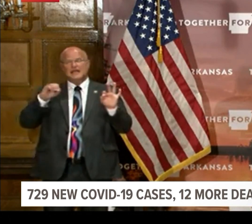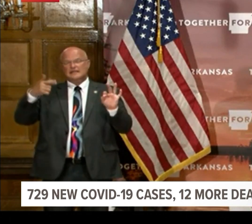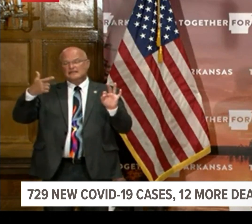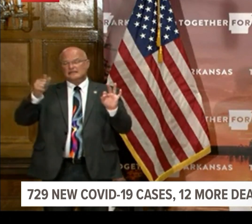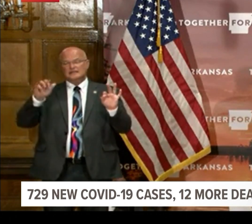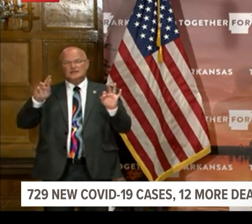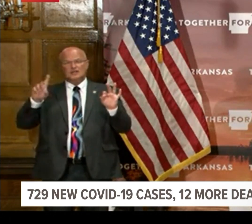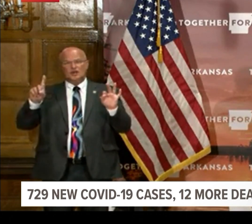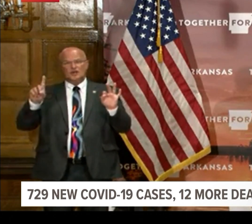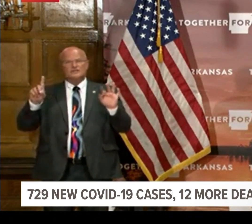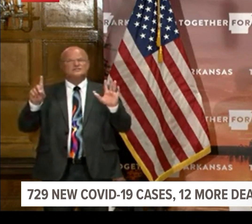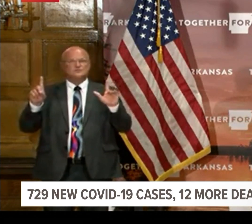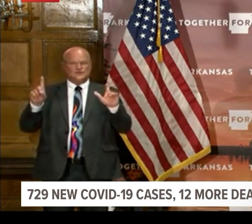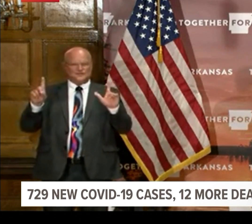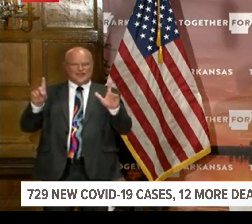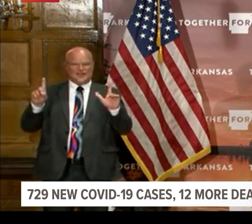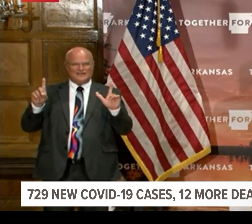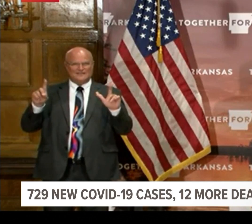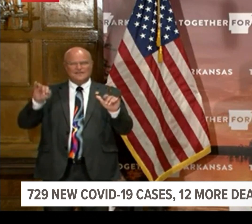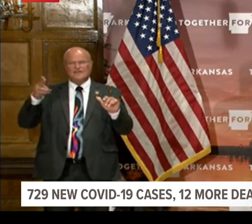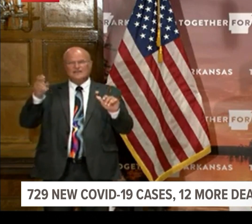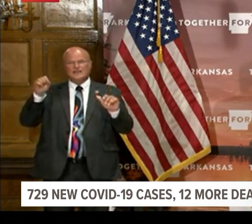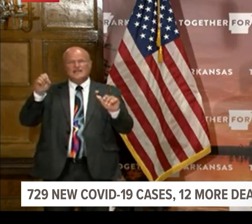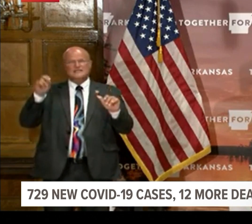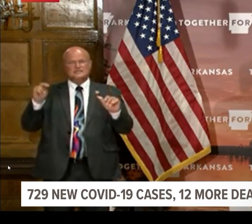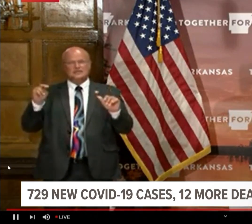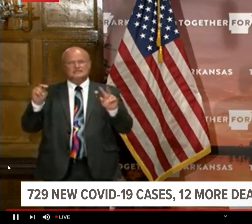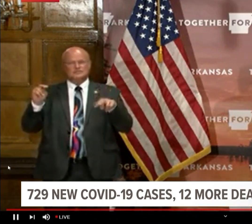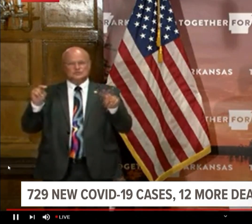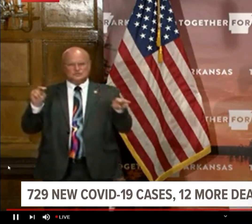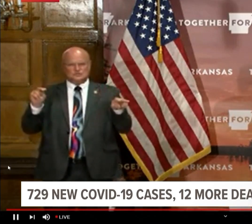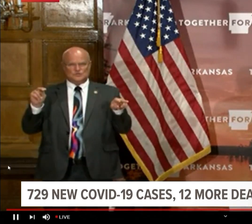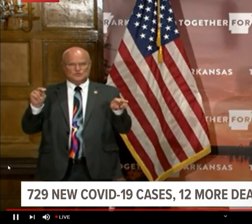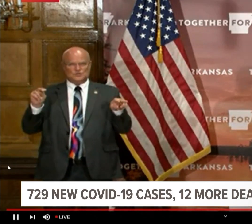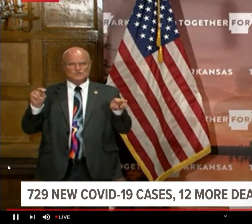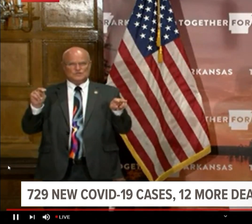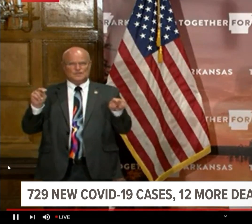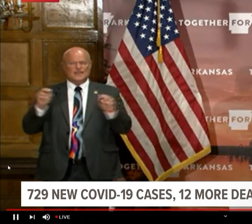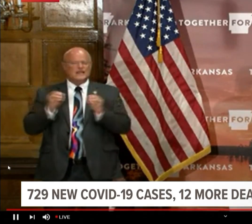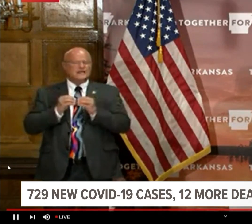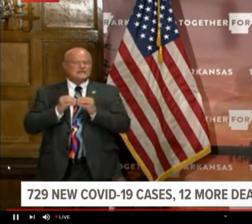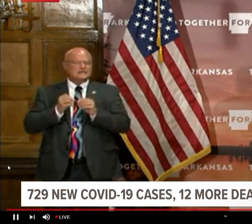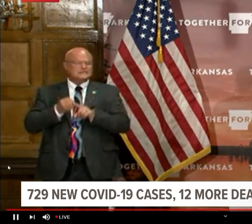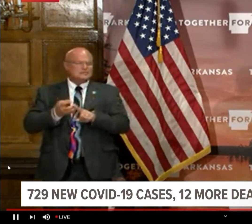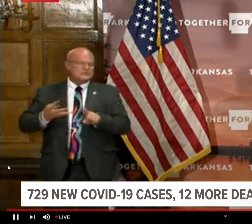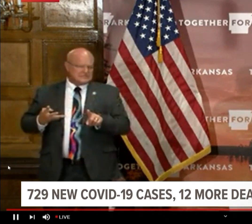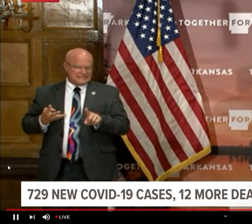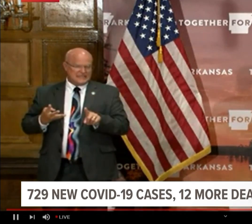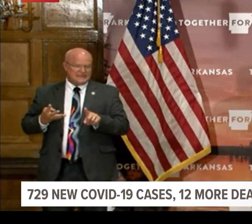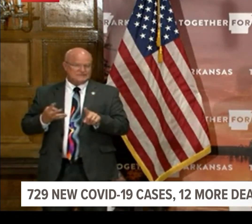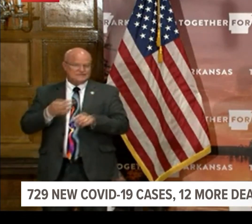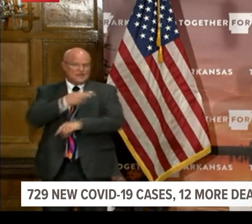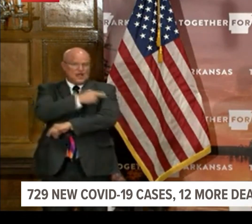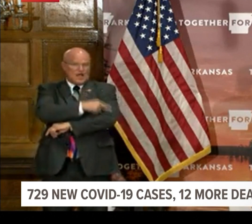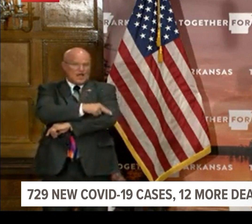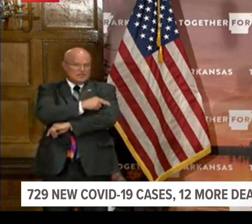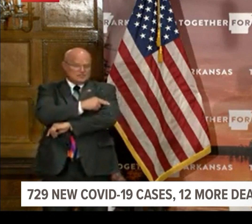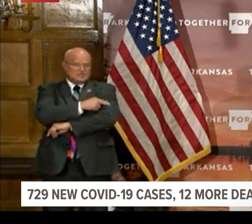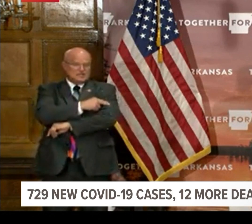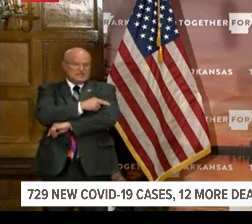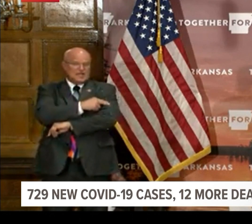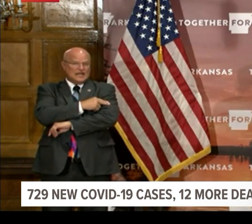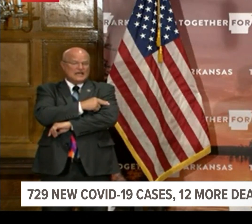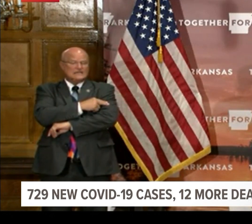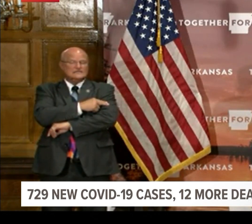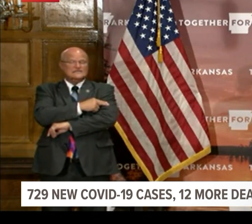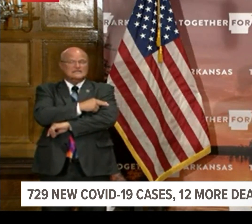tied at 25, and Johnson County at 22. A little bit more detail. Hospitalized patients,